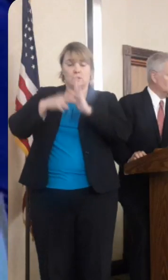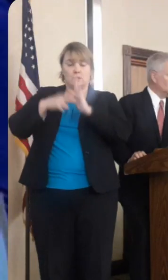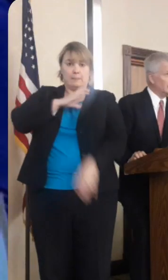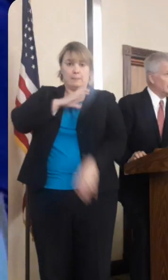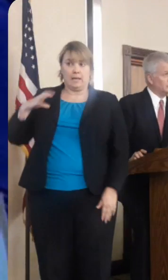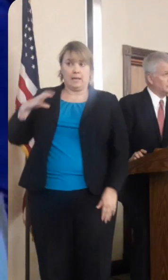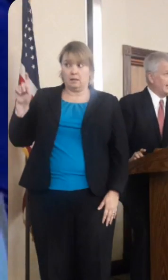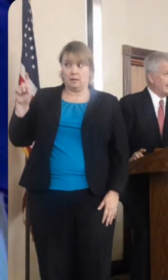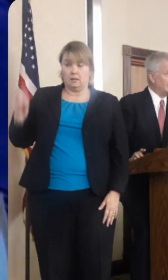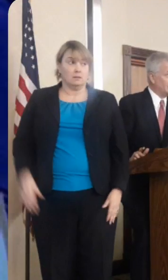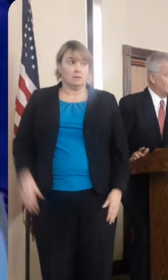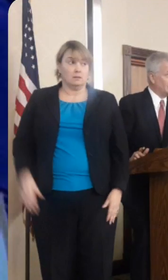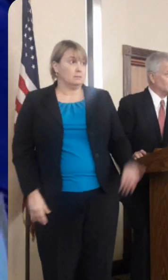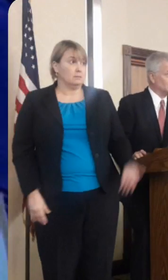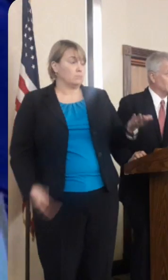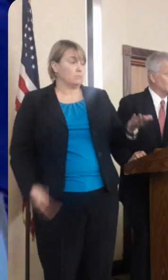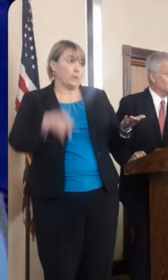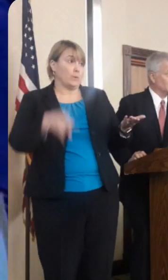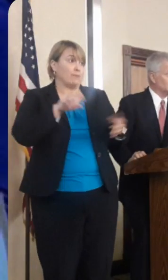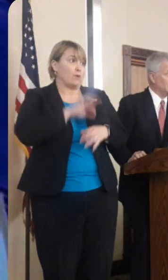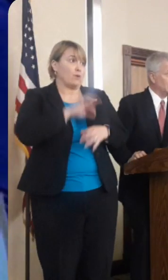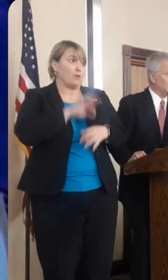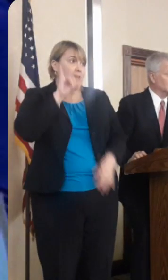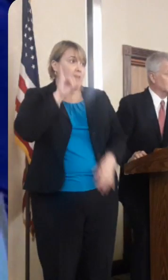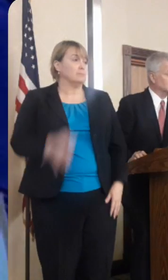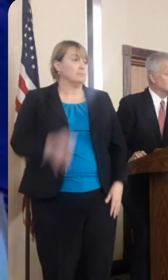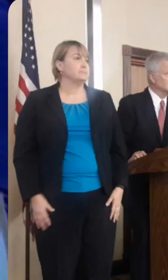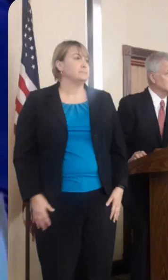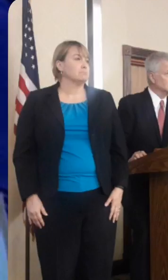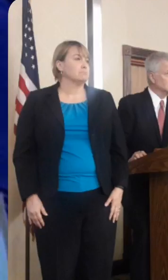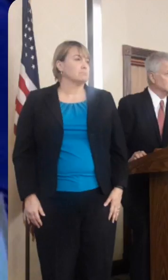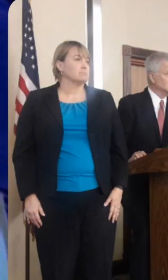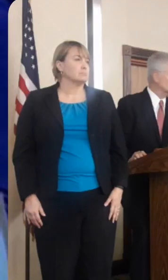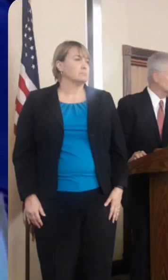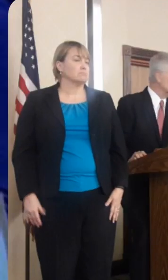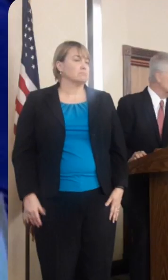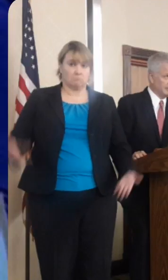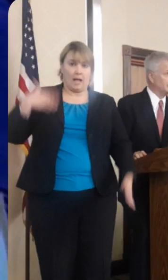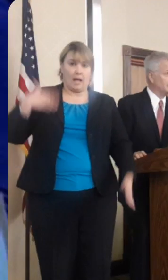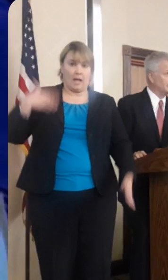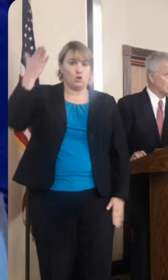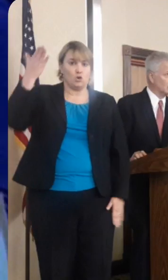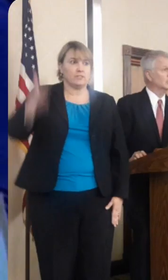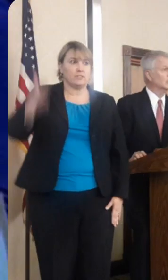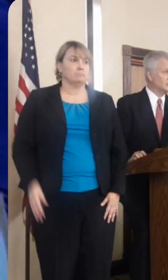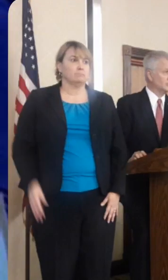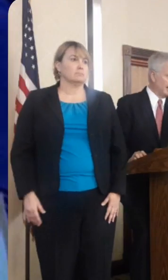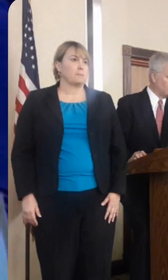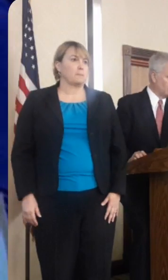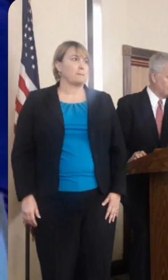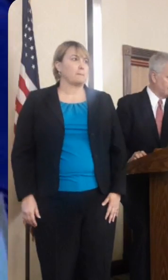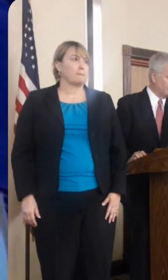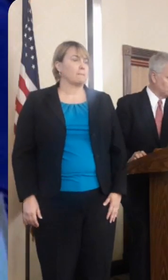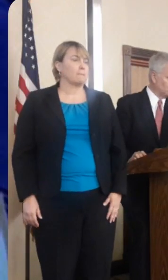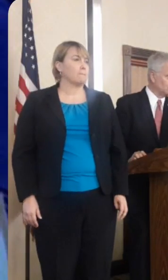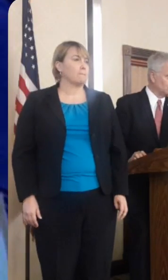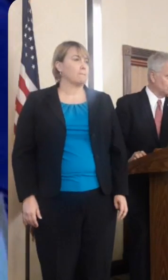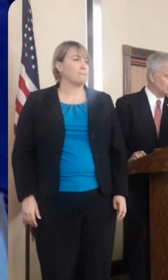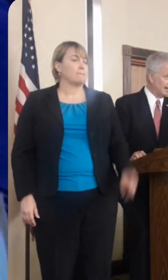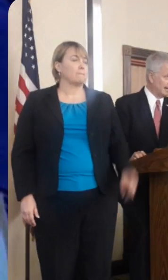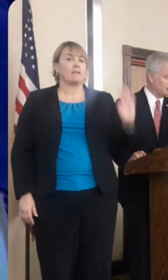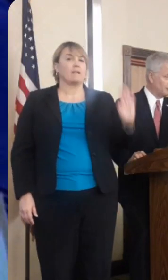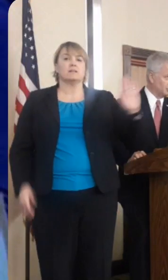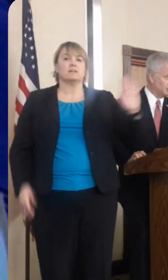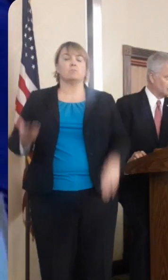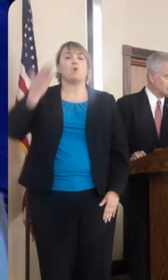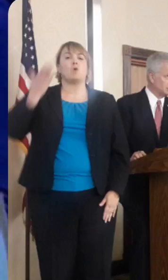Well, you have to have a vote to refer to the Rules Committee. So moved. So we have a motion to instead refer